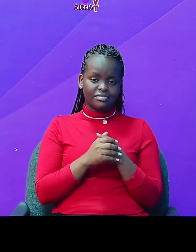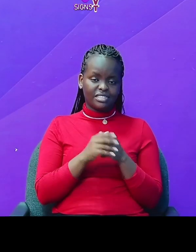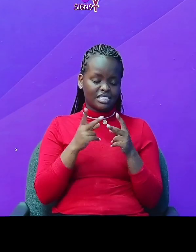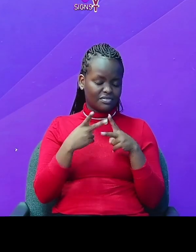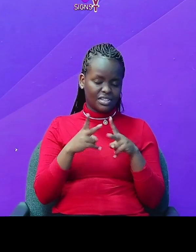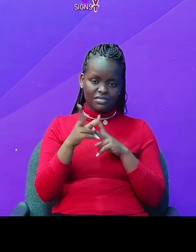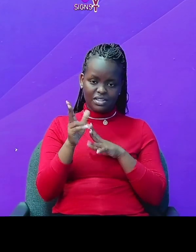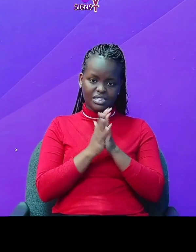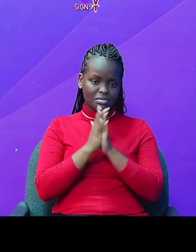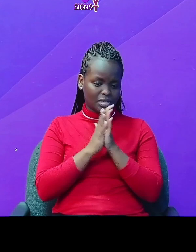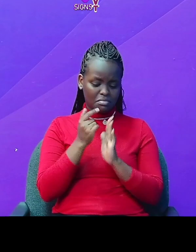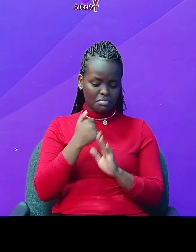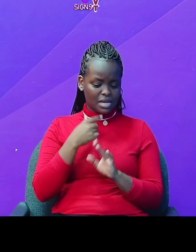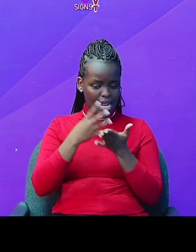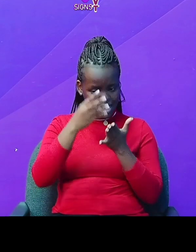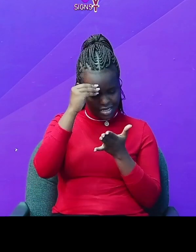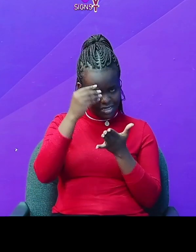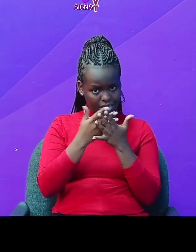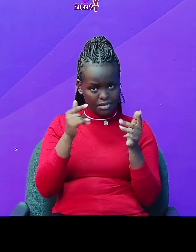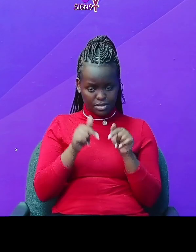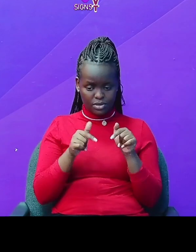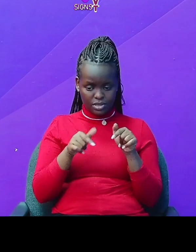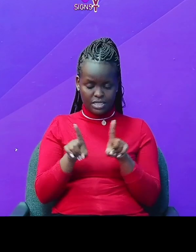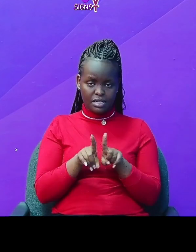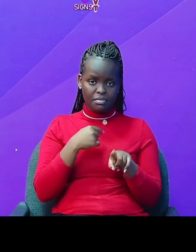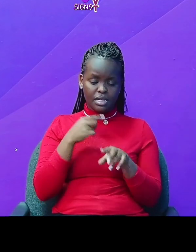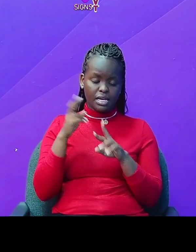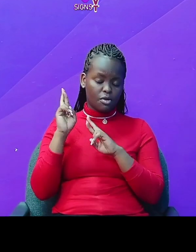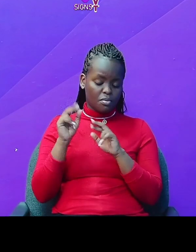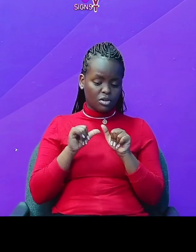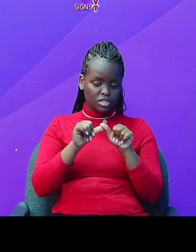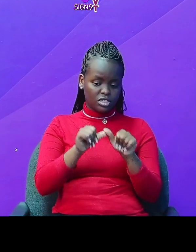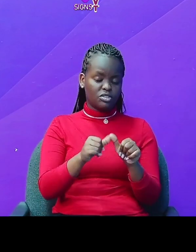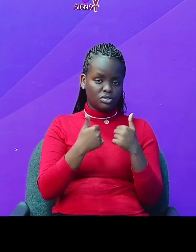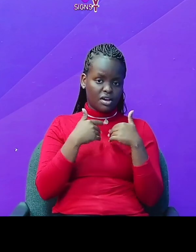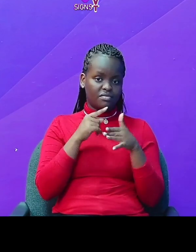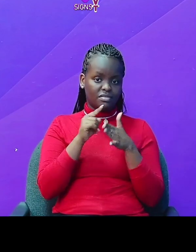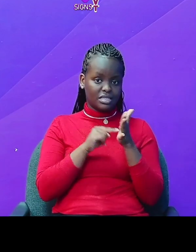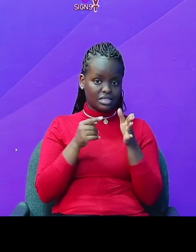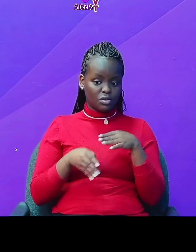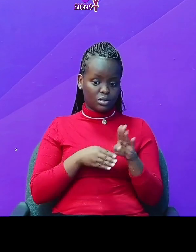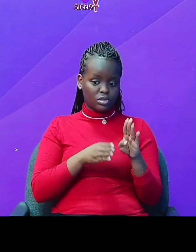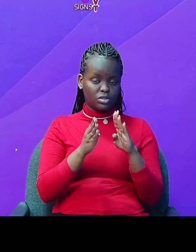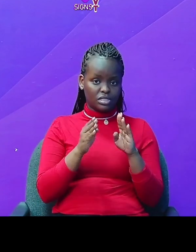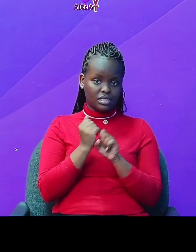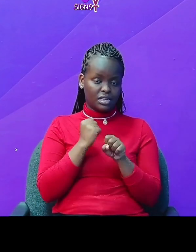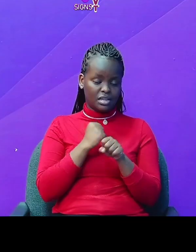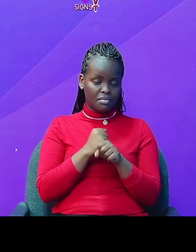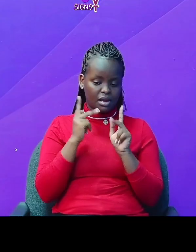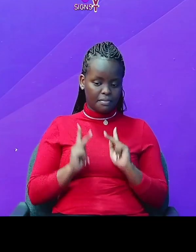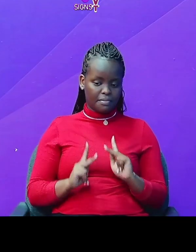inspirational. Even I learned something today. So I really hope that I will continue to have these opportunities, and I make a